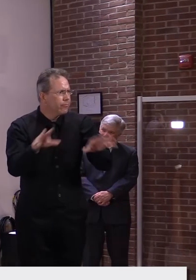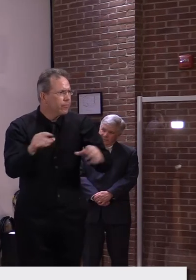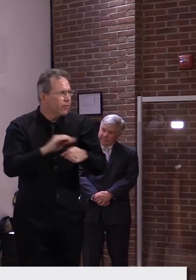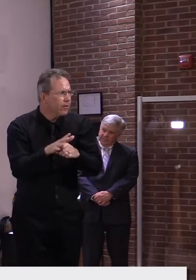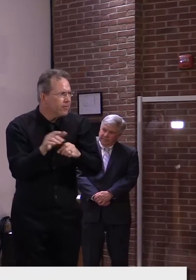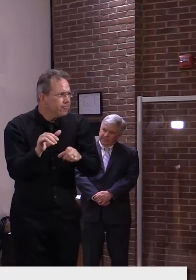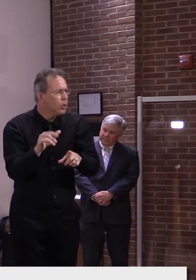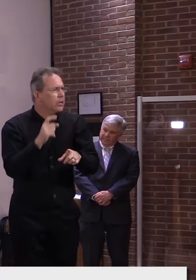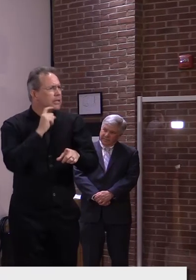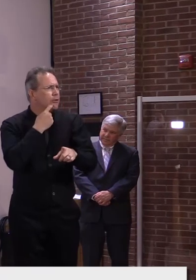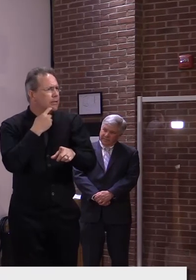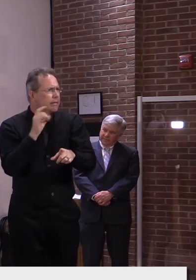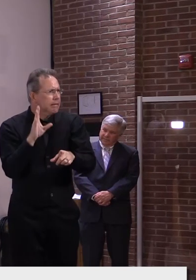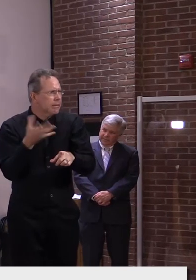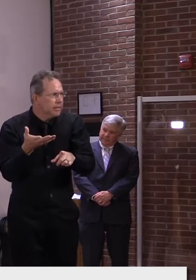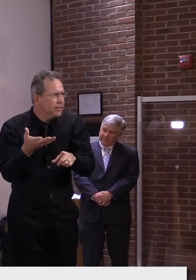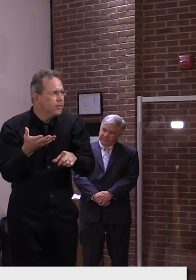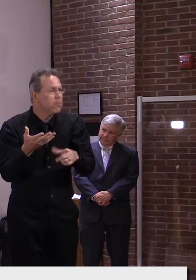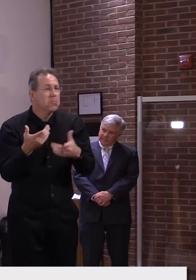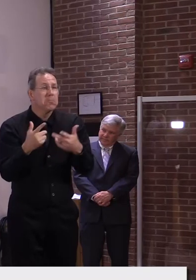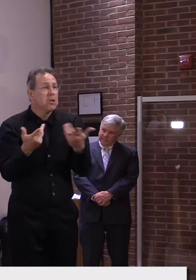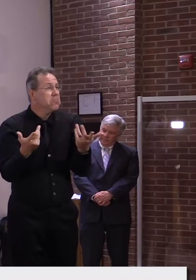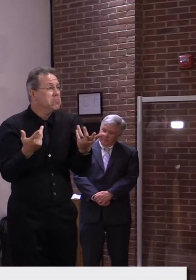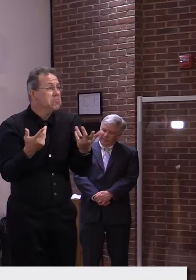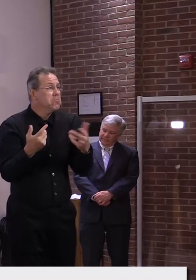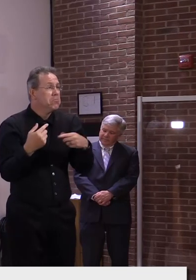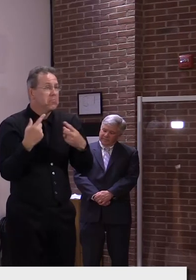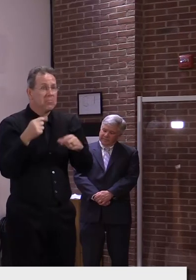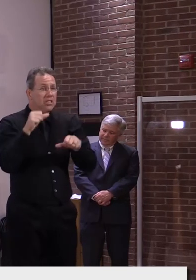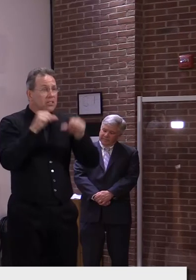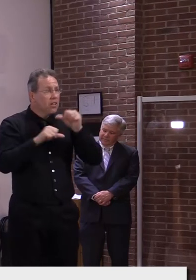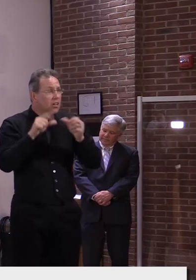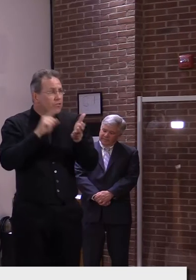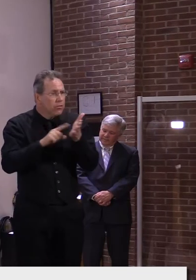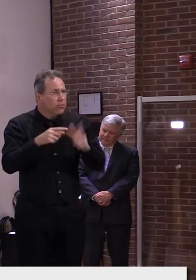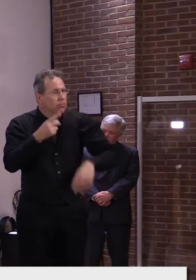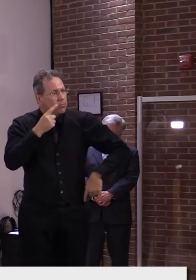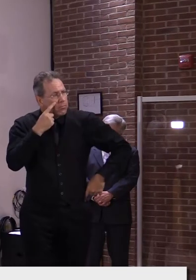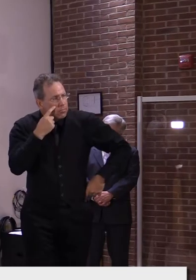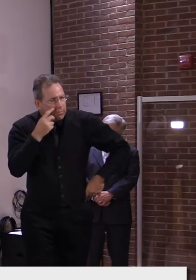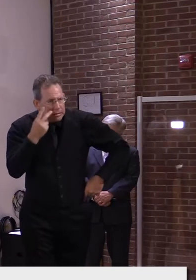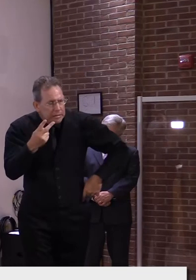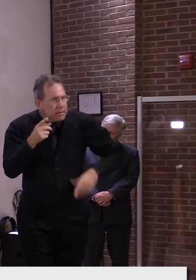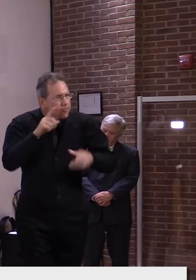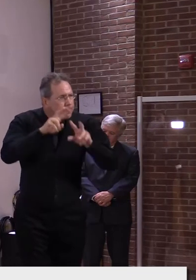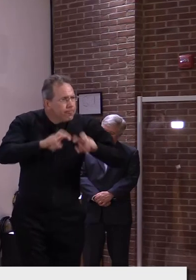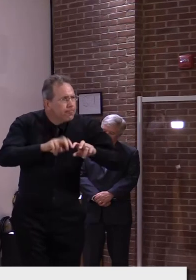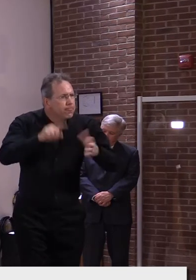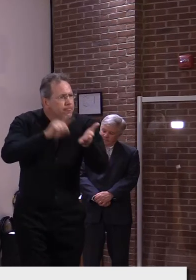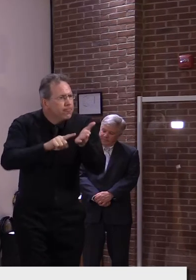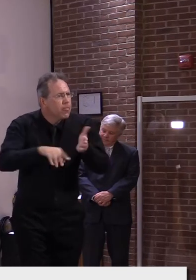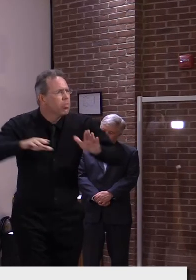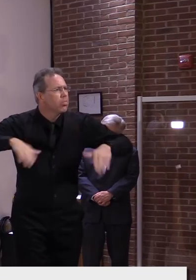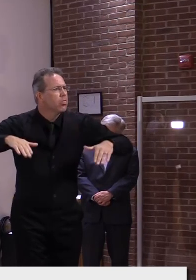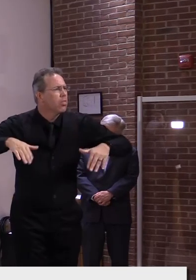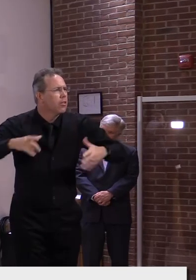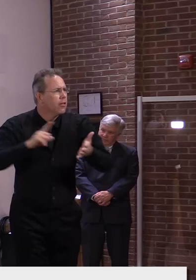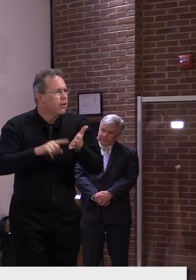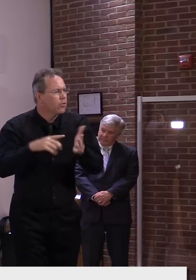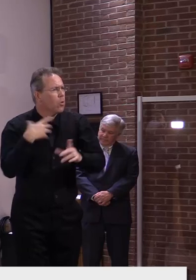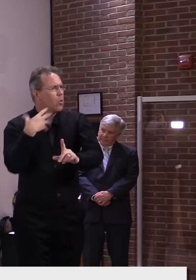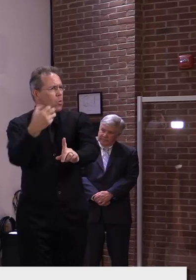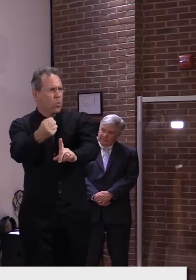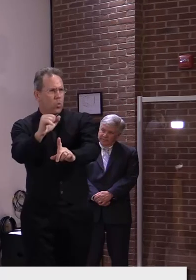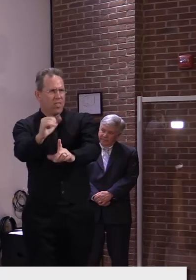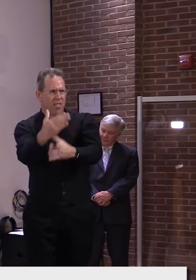has eyes on this yet, and we don't really have much data to go with. So if we ignore that, every other